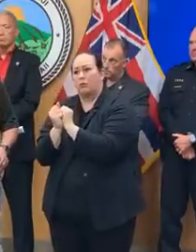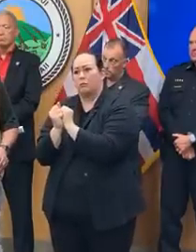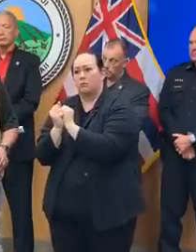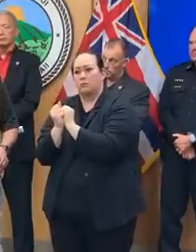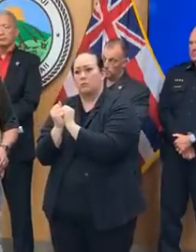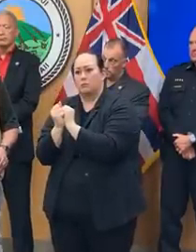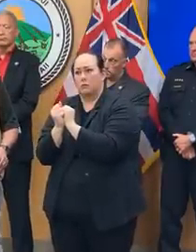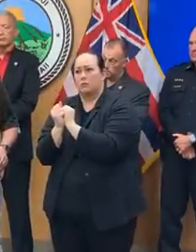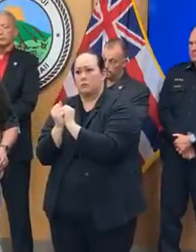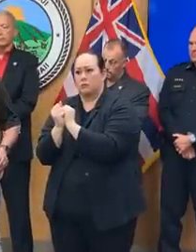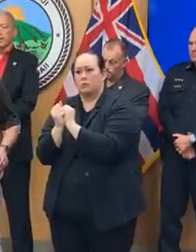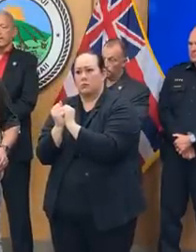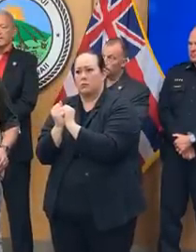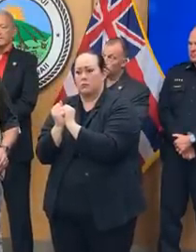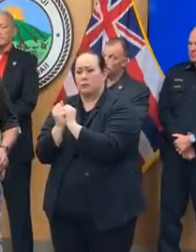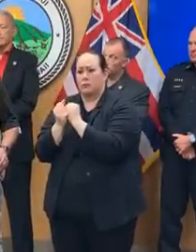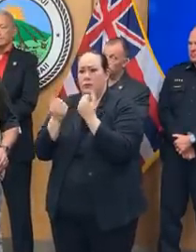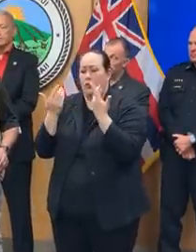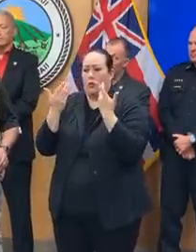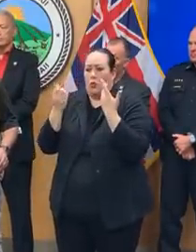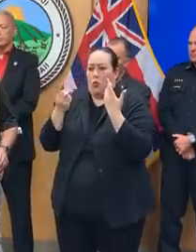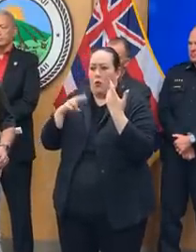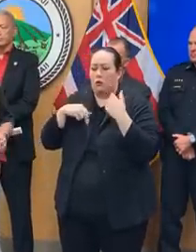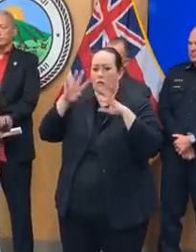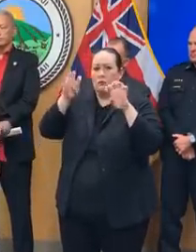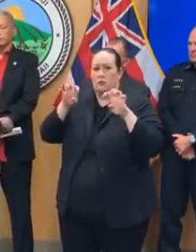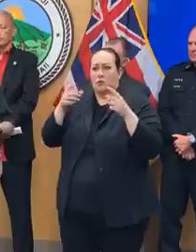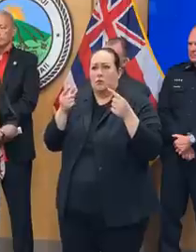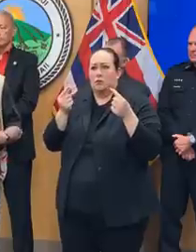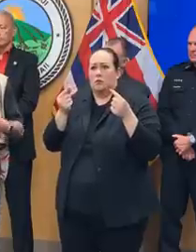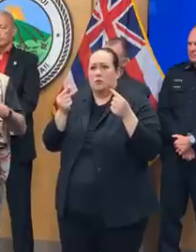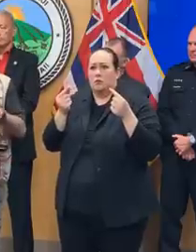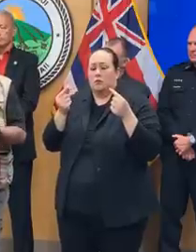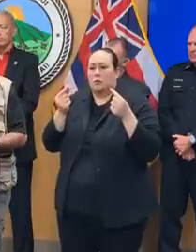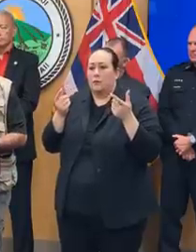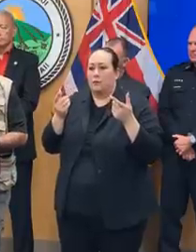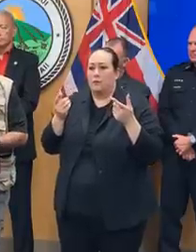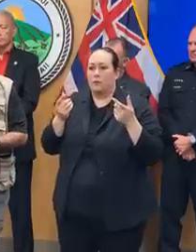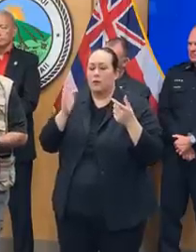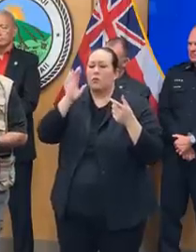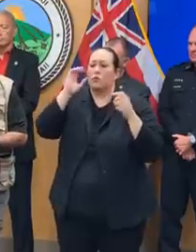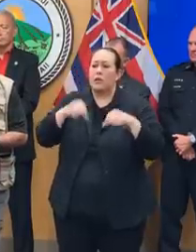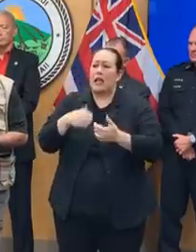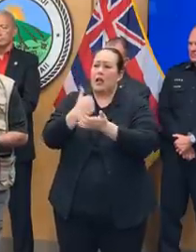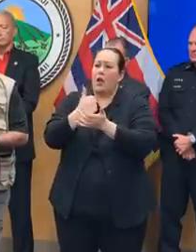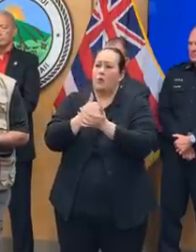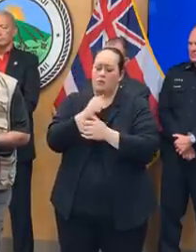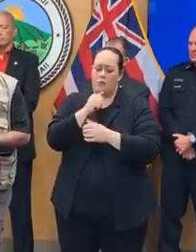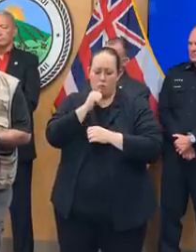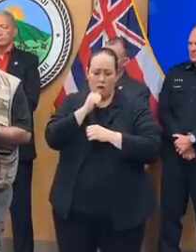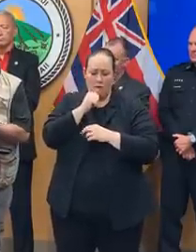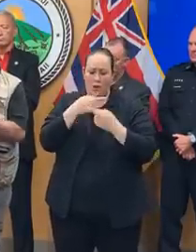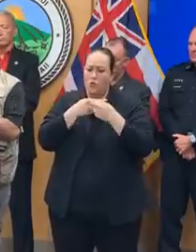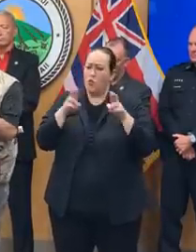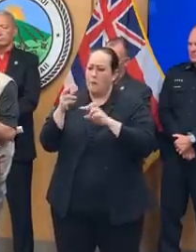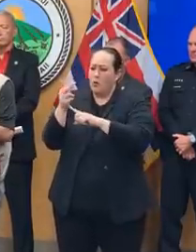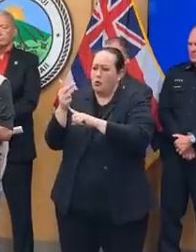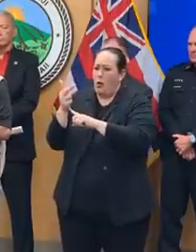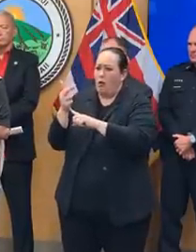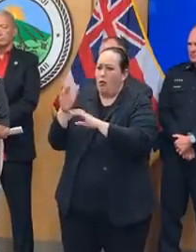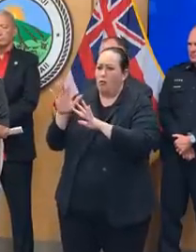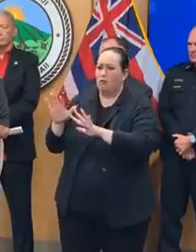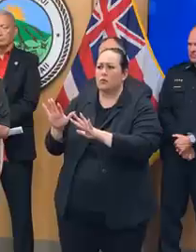loved ones, or to not know. And so it can help just to be in a private room. And we're not just going to